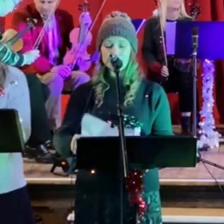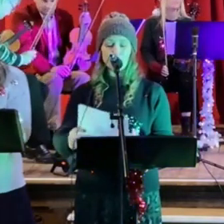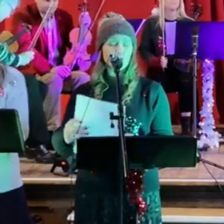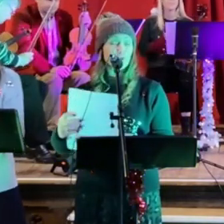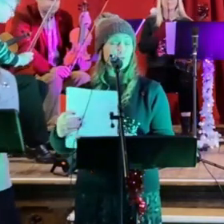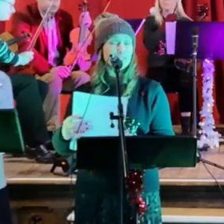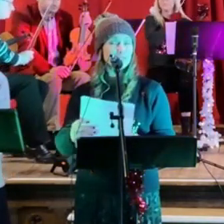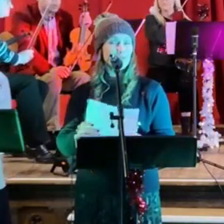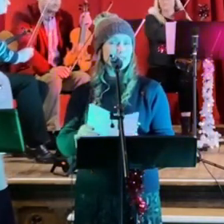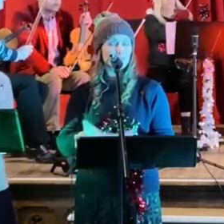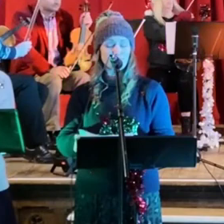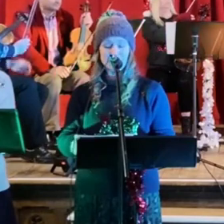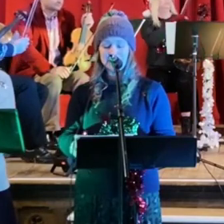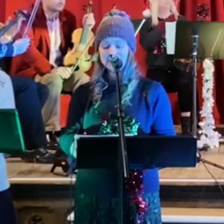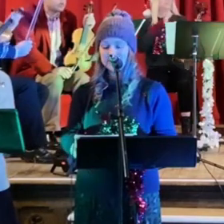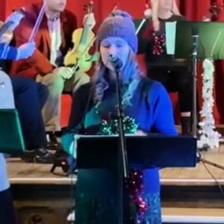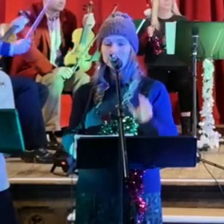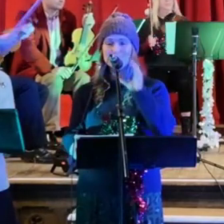What Christmas Means to Me.